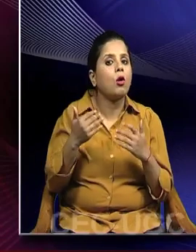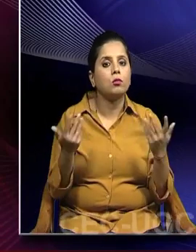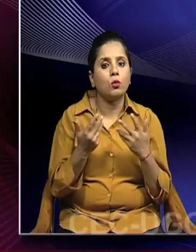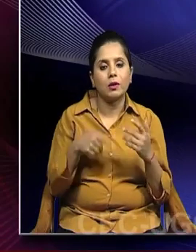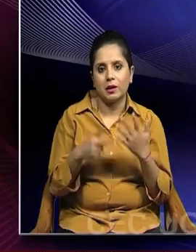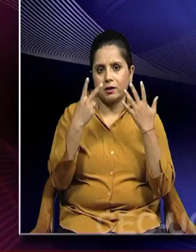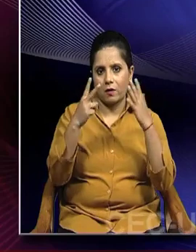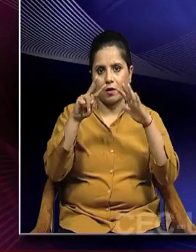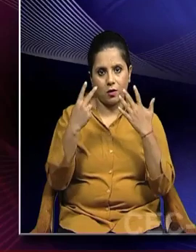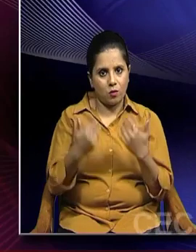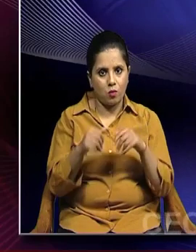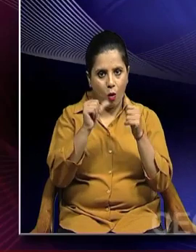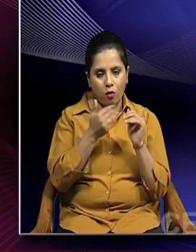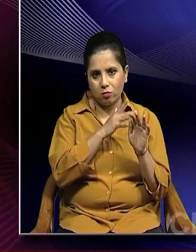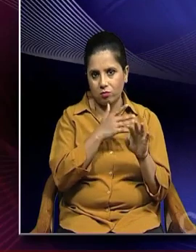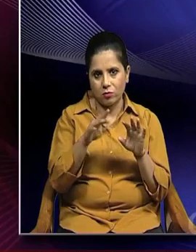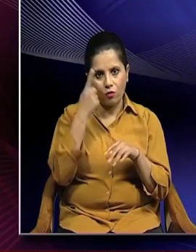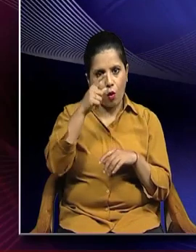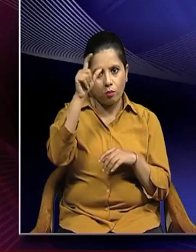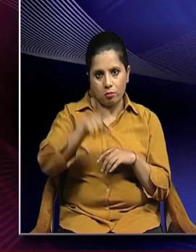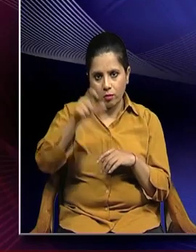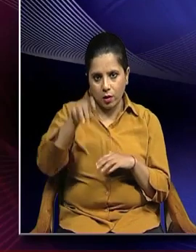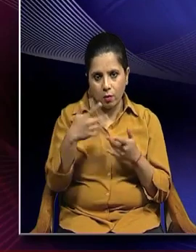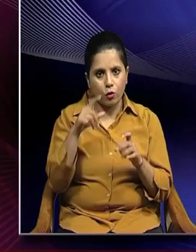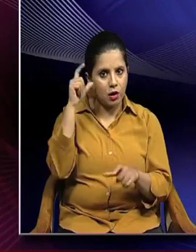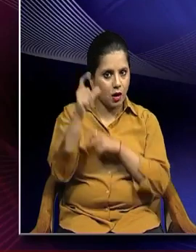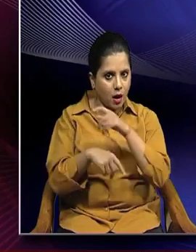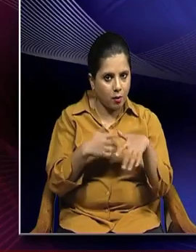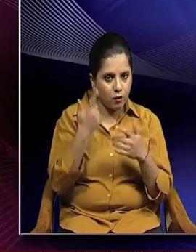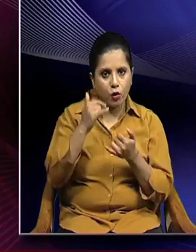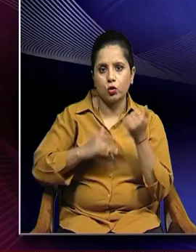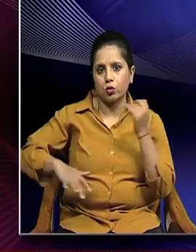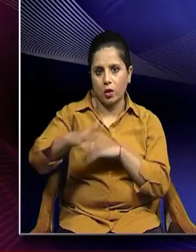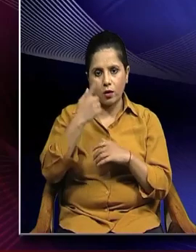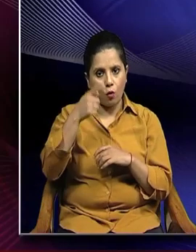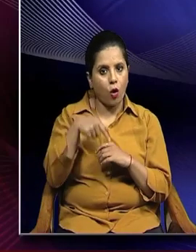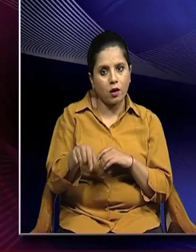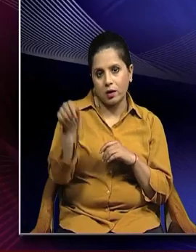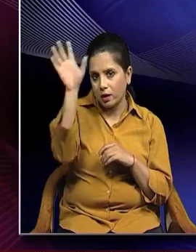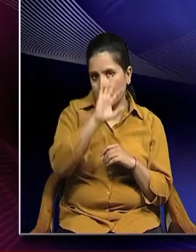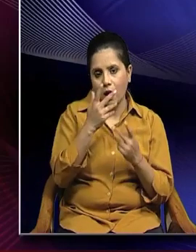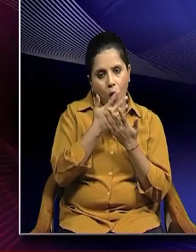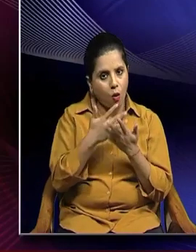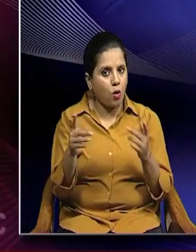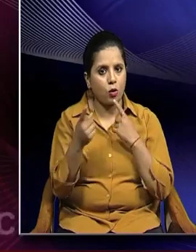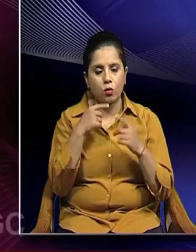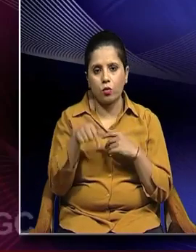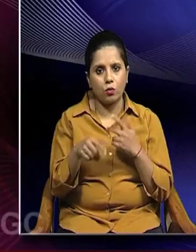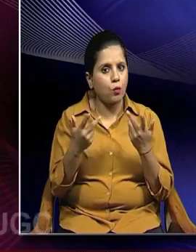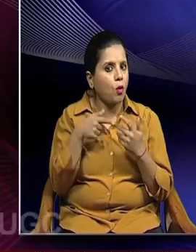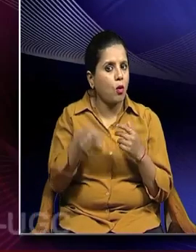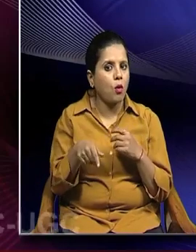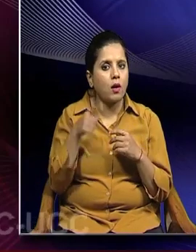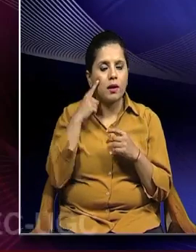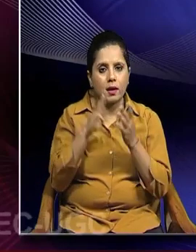have discussed here for individuals, for companies, for societies and for nation? What are the implications of this?